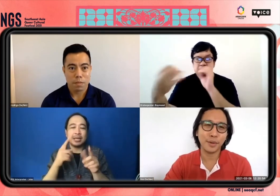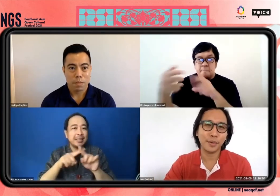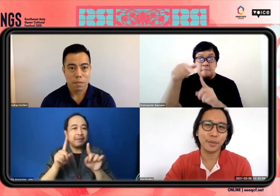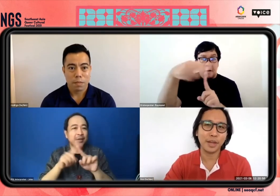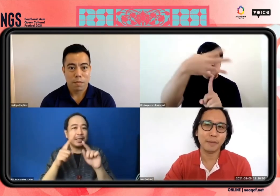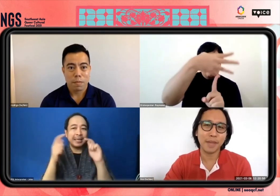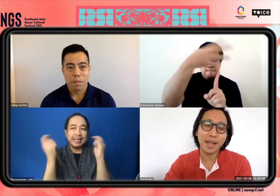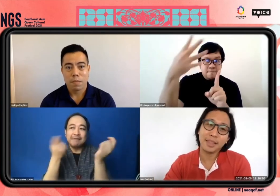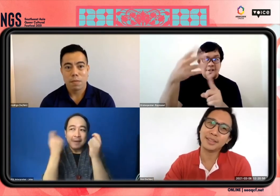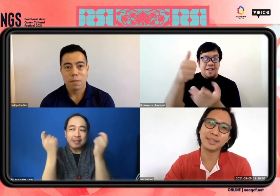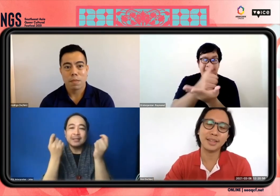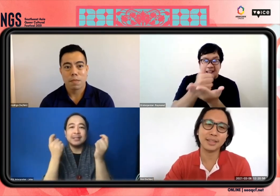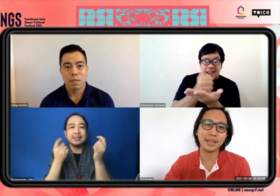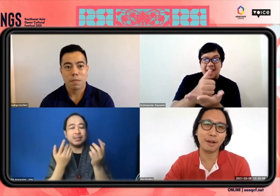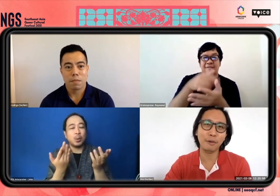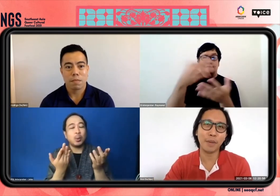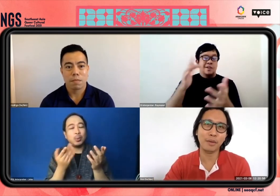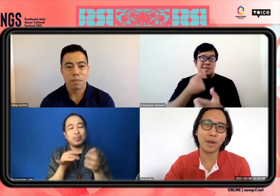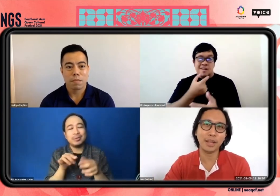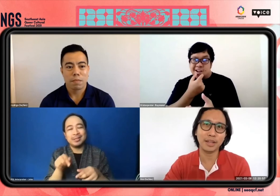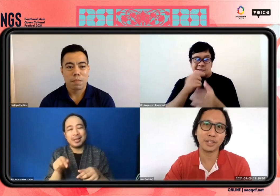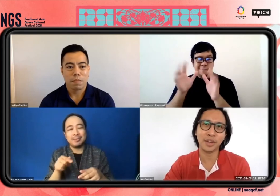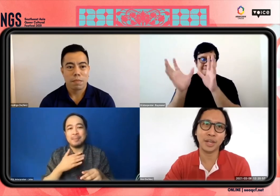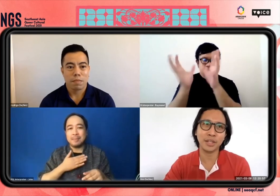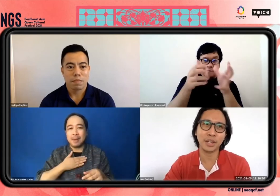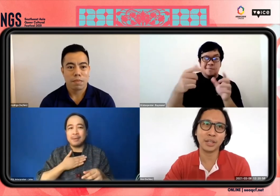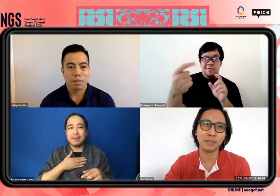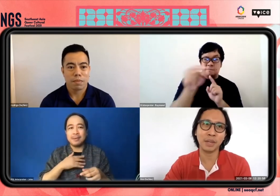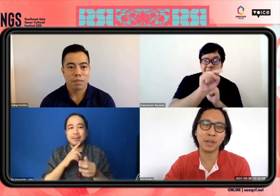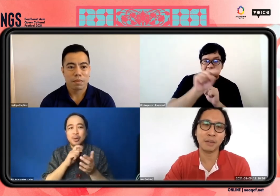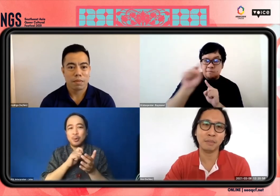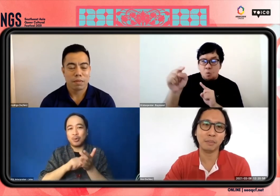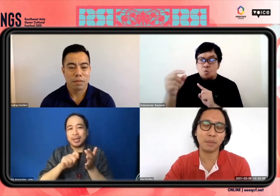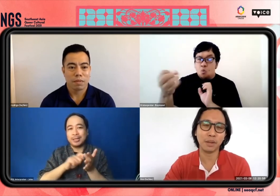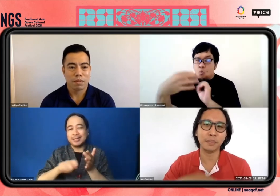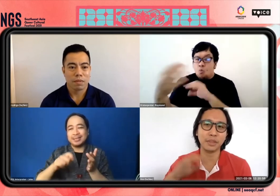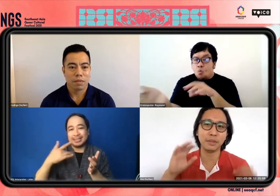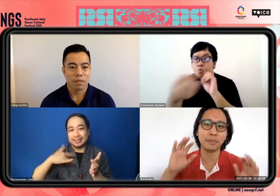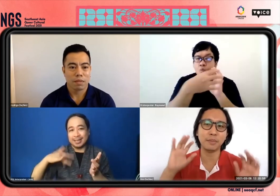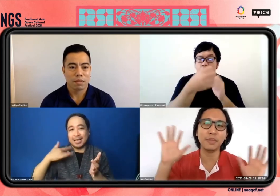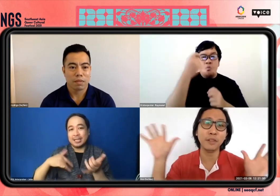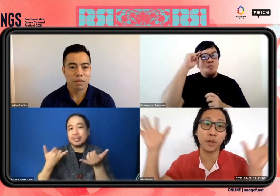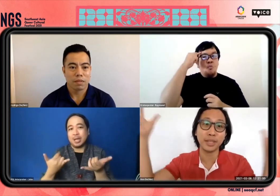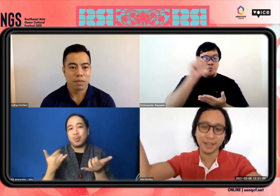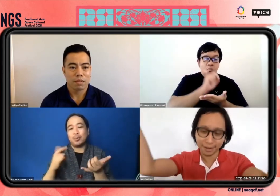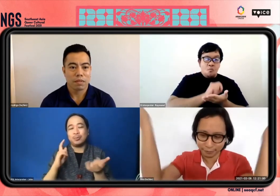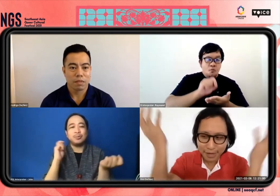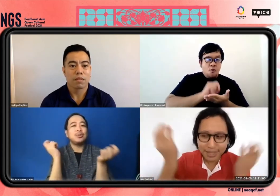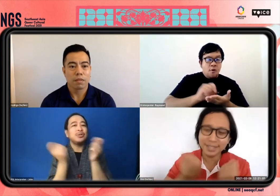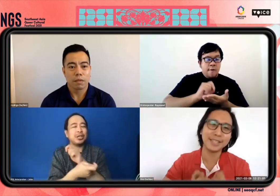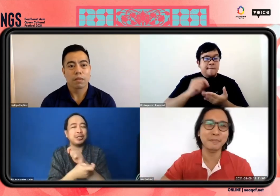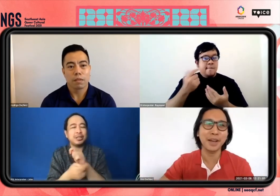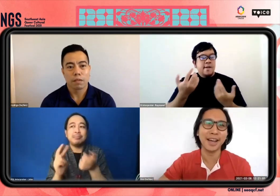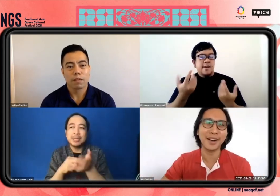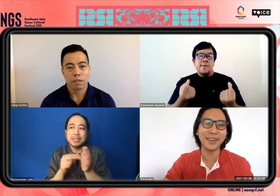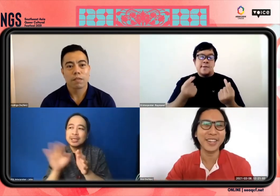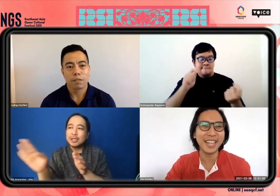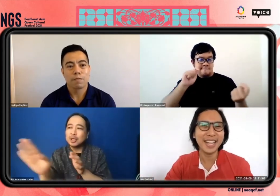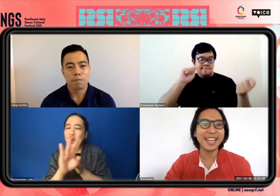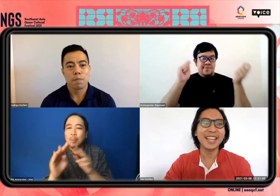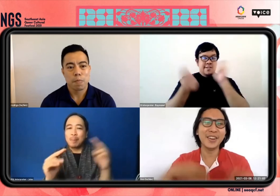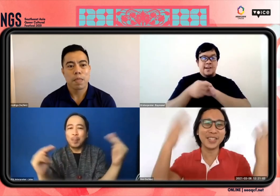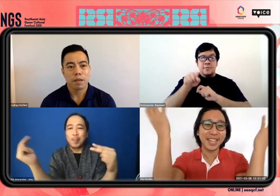So yeah, that's how my writing has changed. It has become different voices have